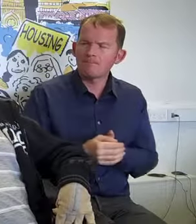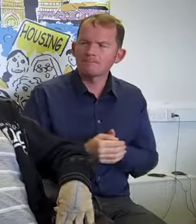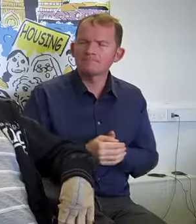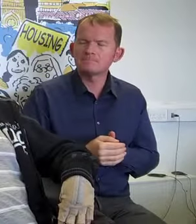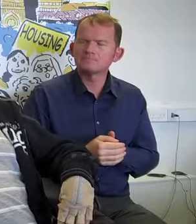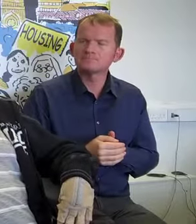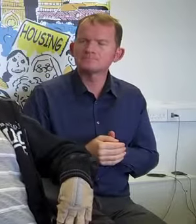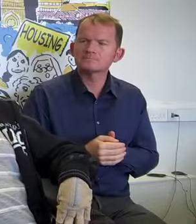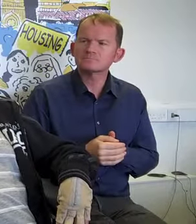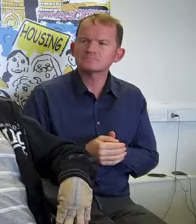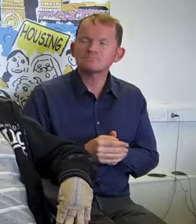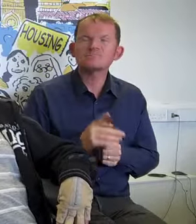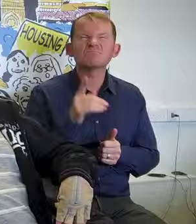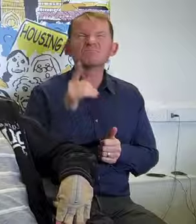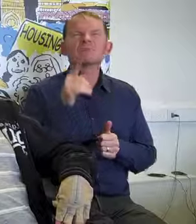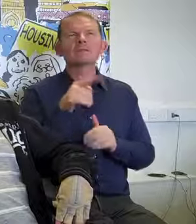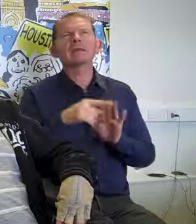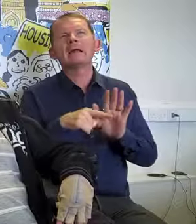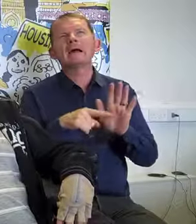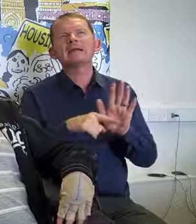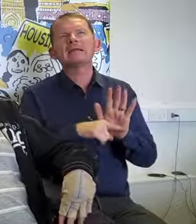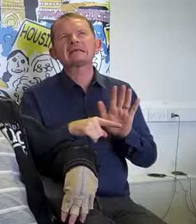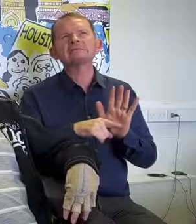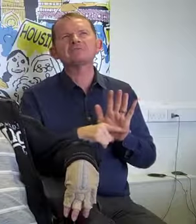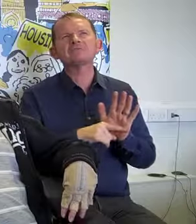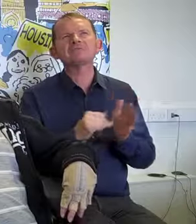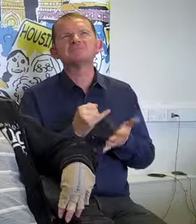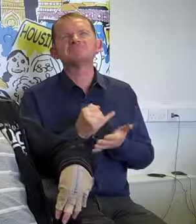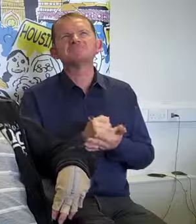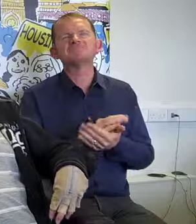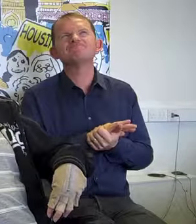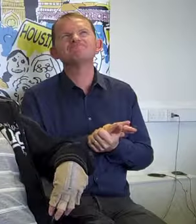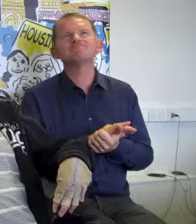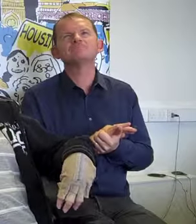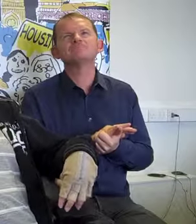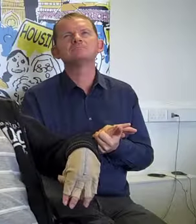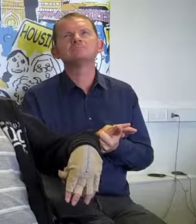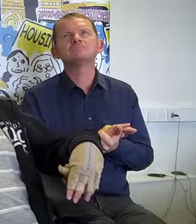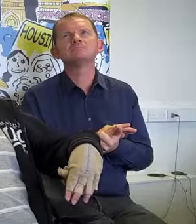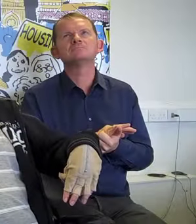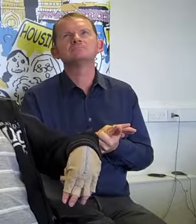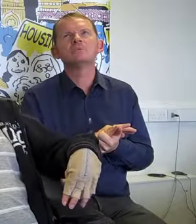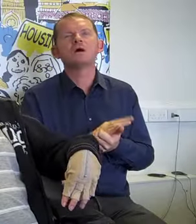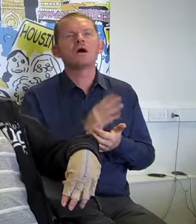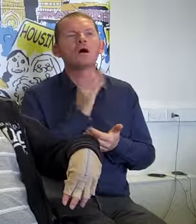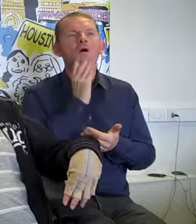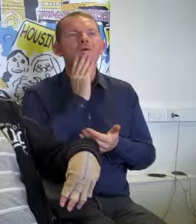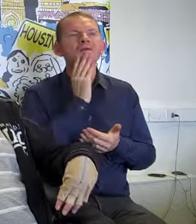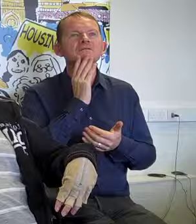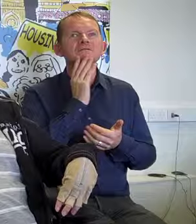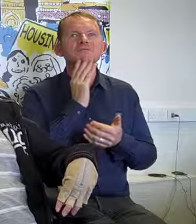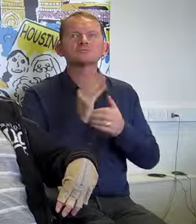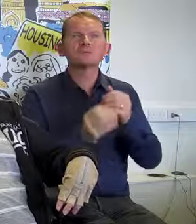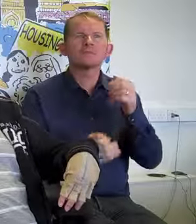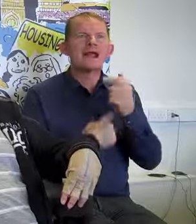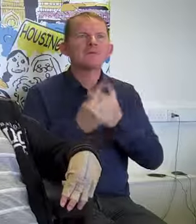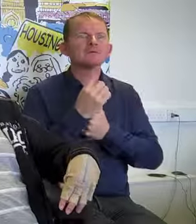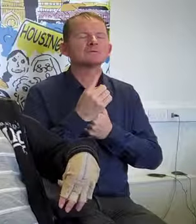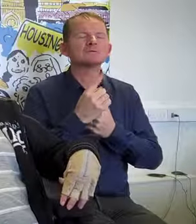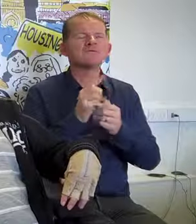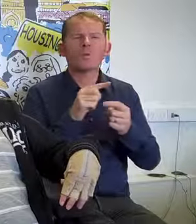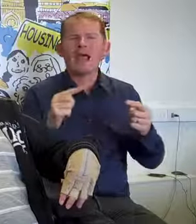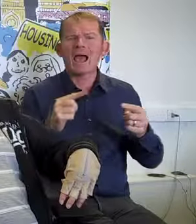The negatives are when something happens, like for whatever reason,